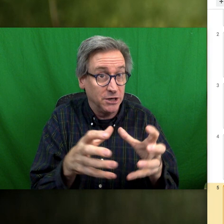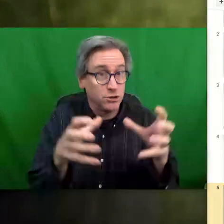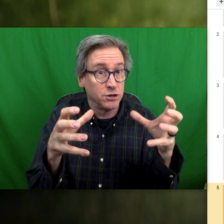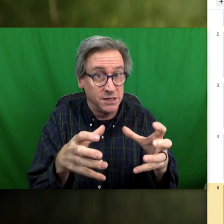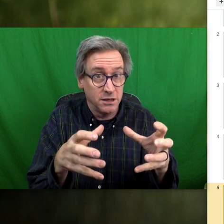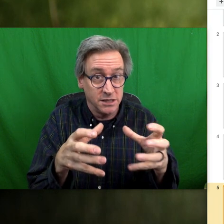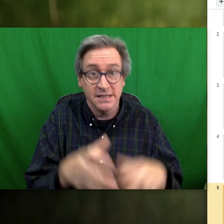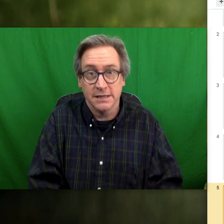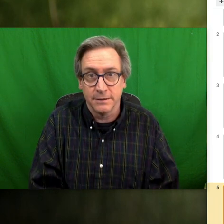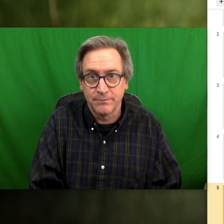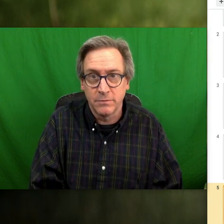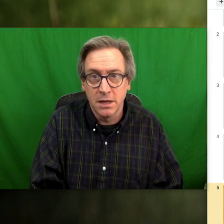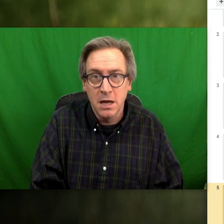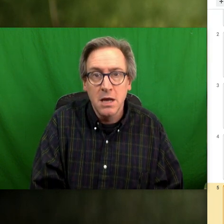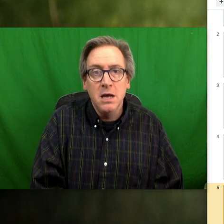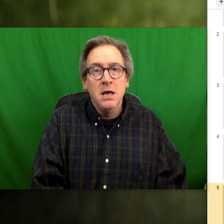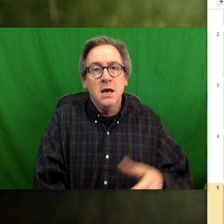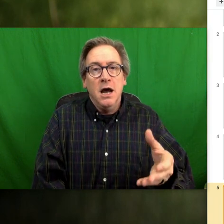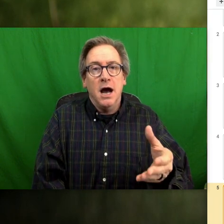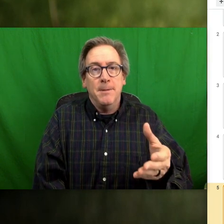the picture consistent.